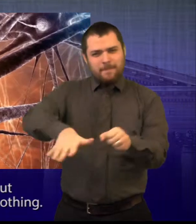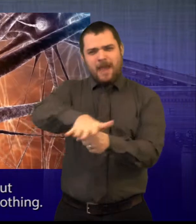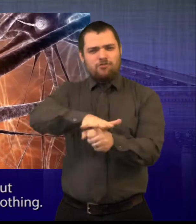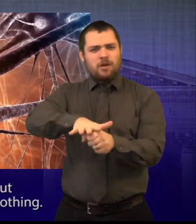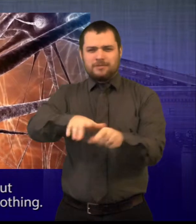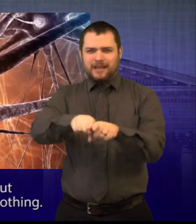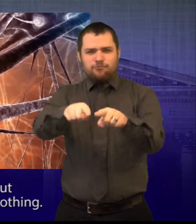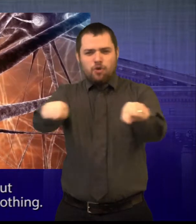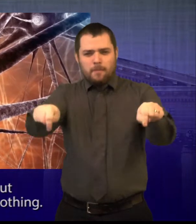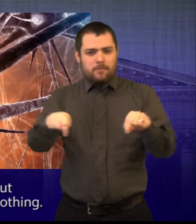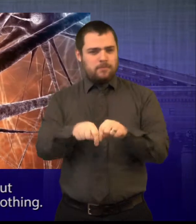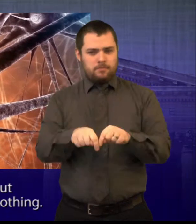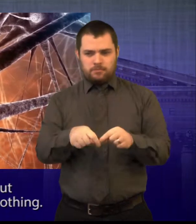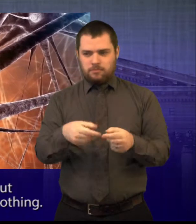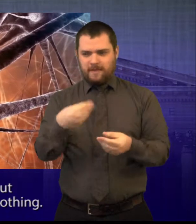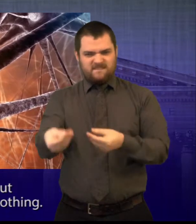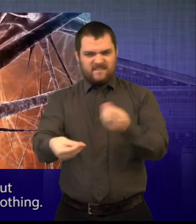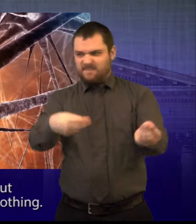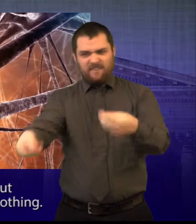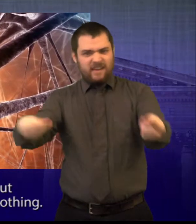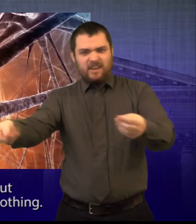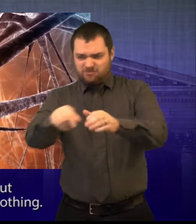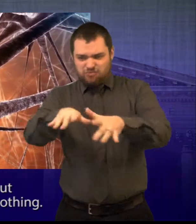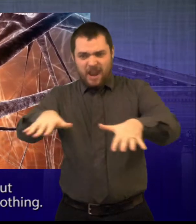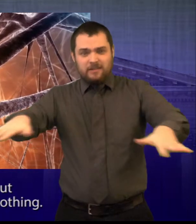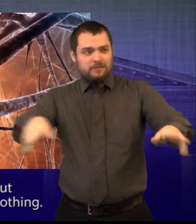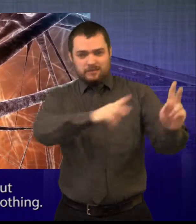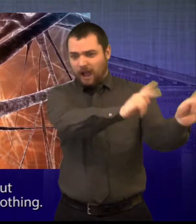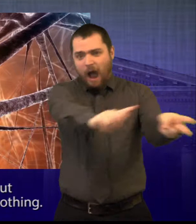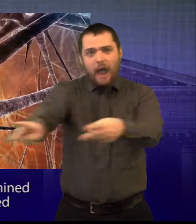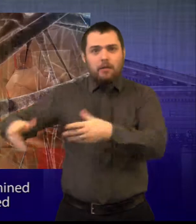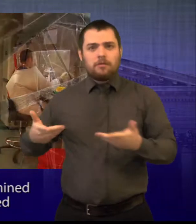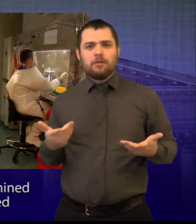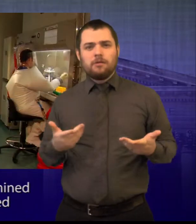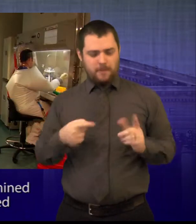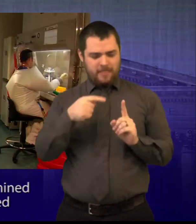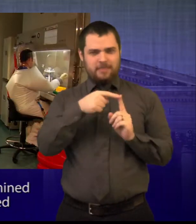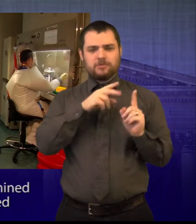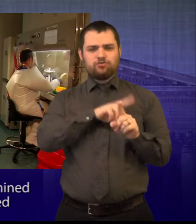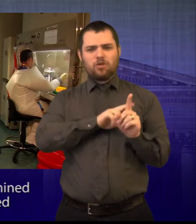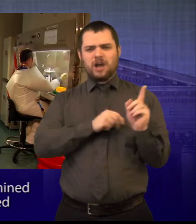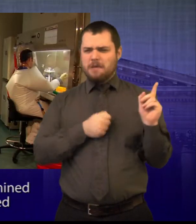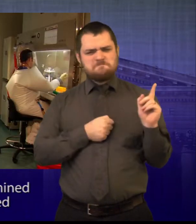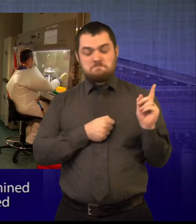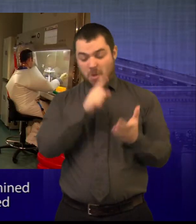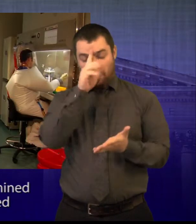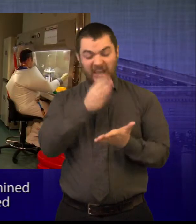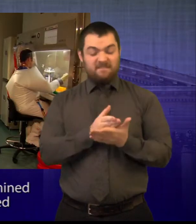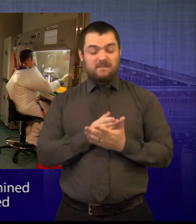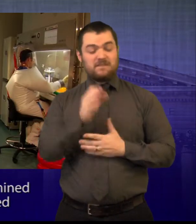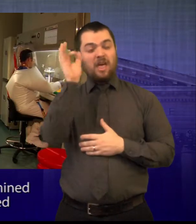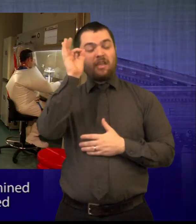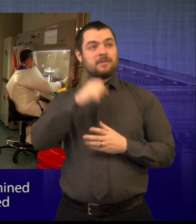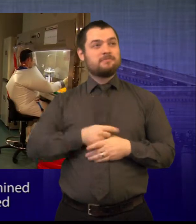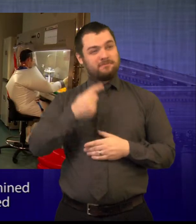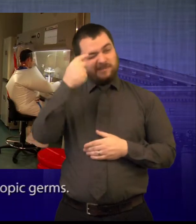disease and most would die. But to this professor, it proved nothing. He was absolutely determined to keep